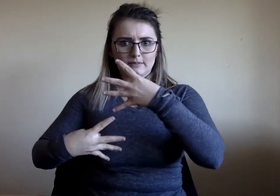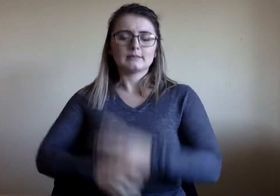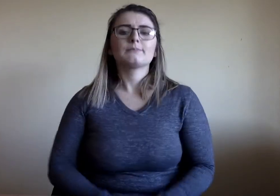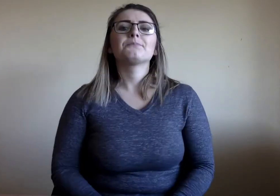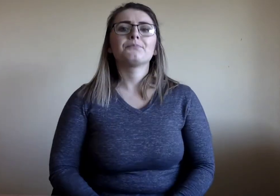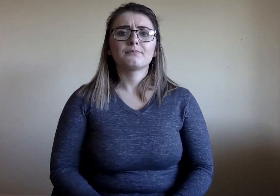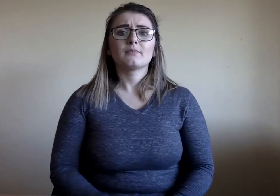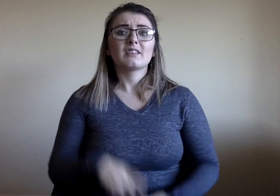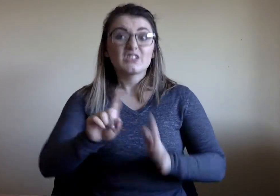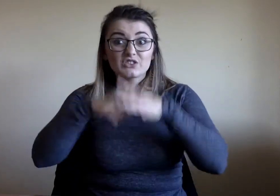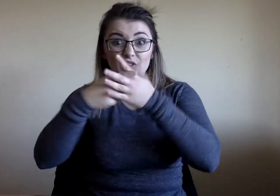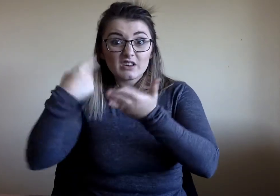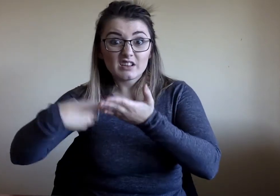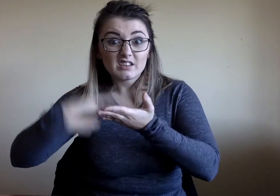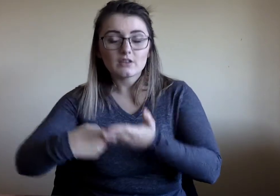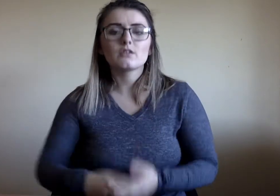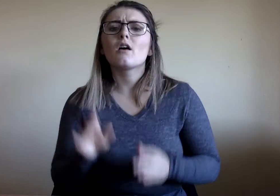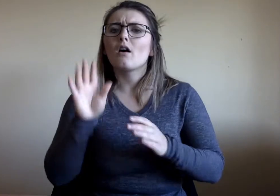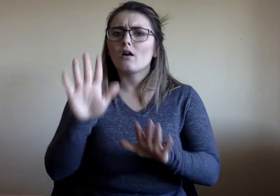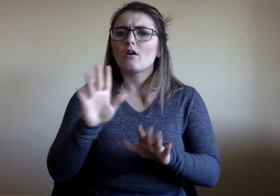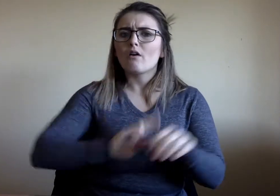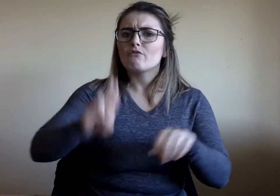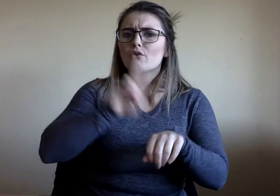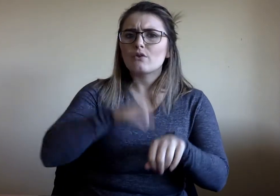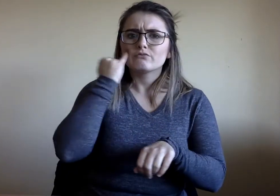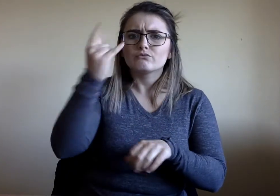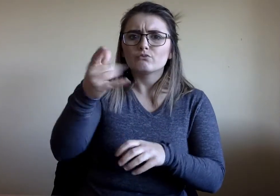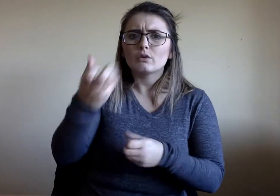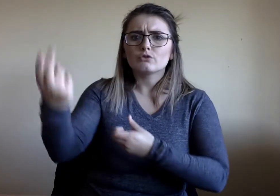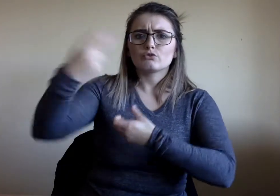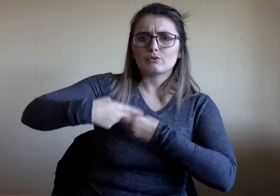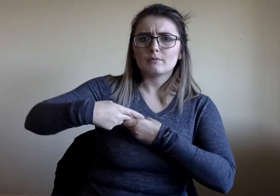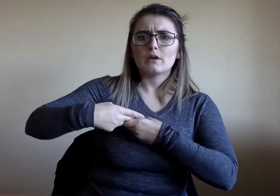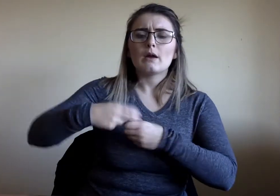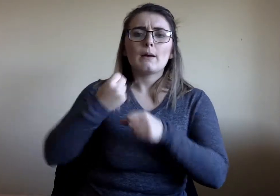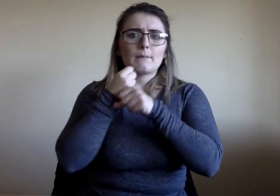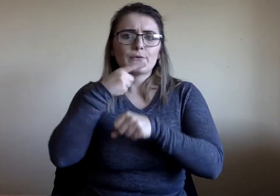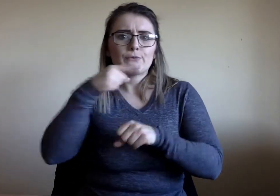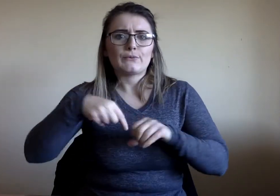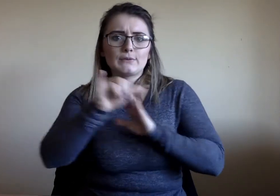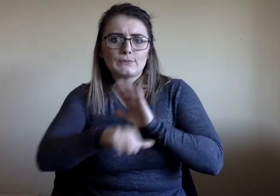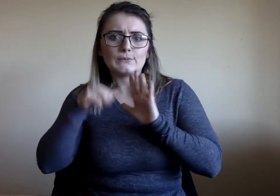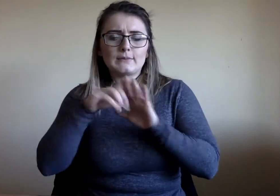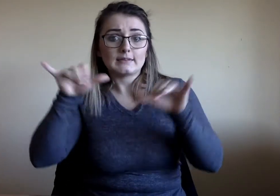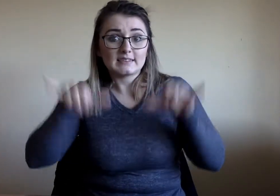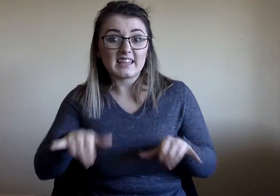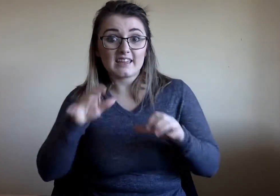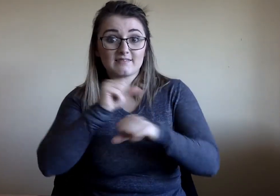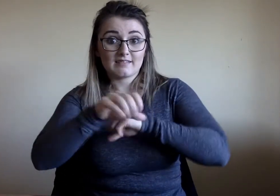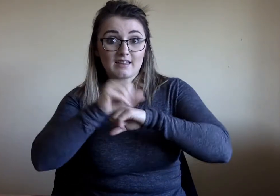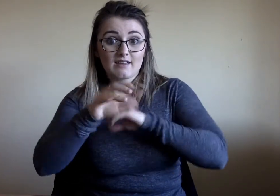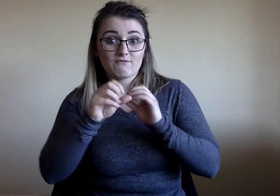of course, if you want to contribute and make sure that this YouTube channel stays advertisement free, as well as get some really